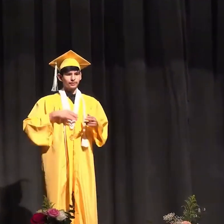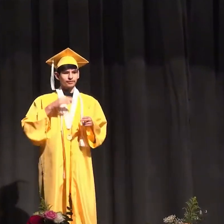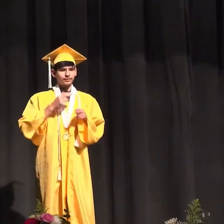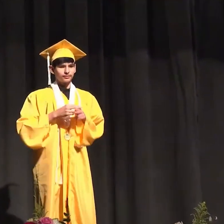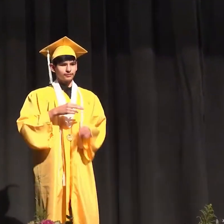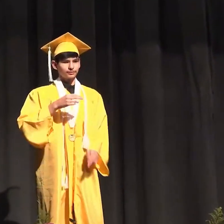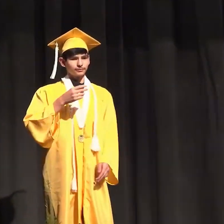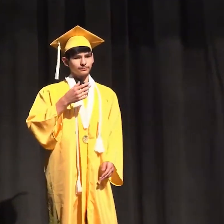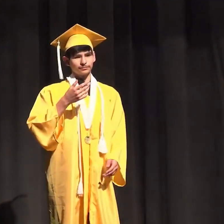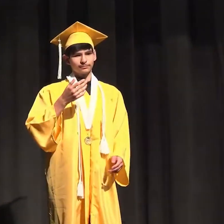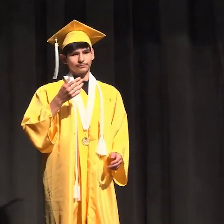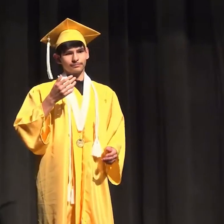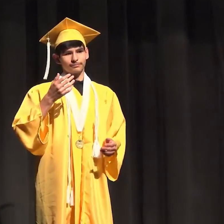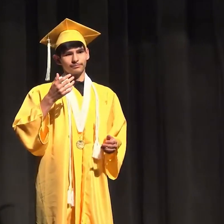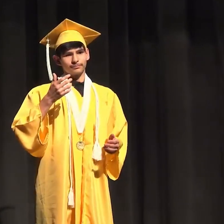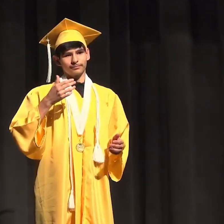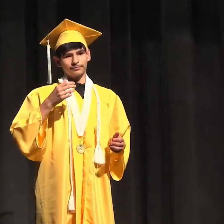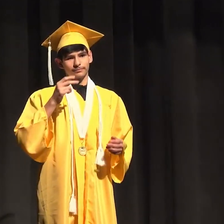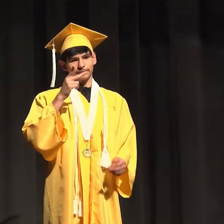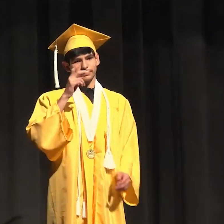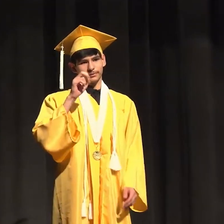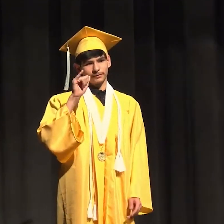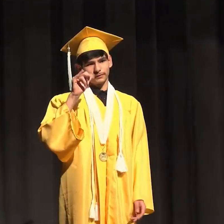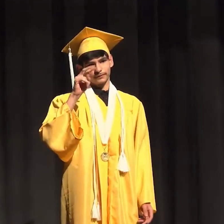Hello, everyone. My name is Kevin